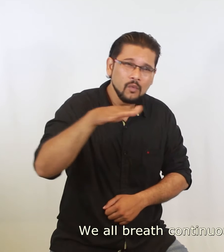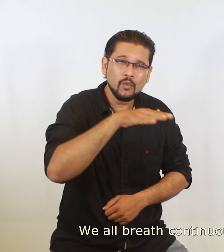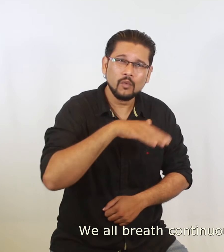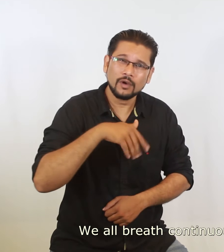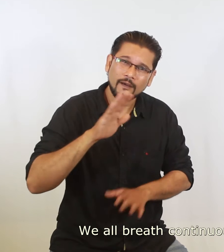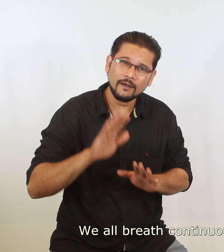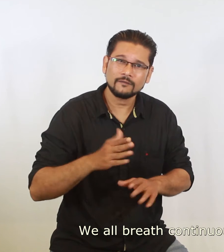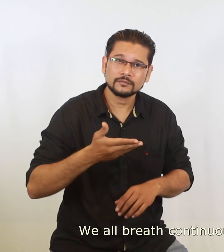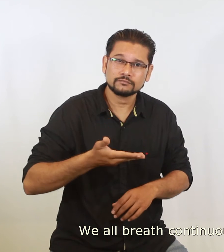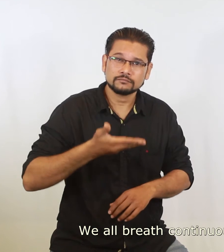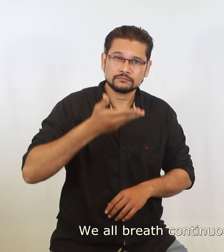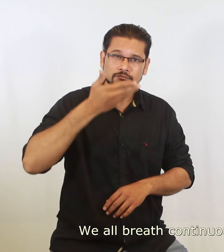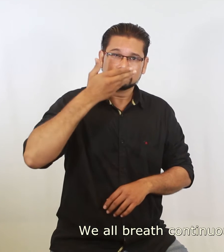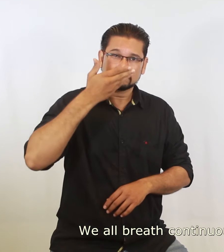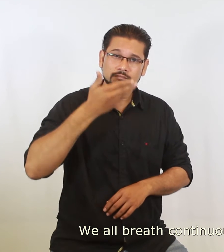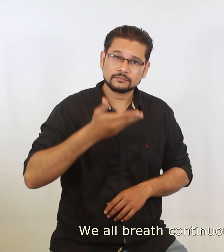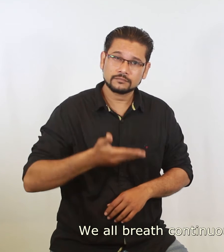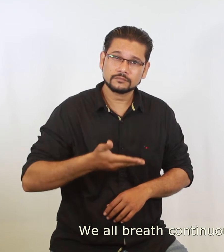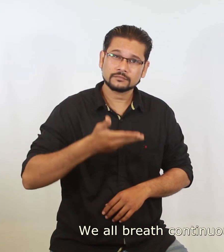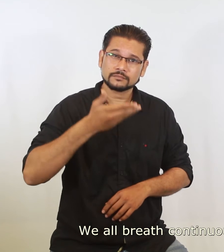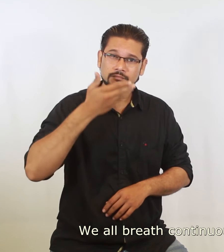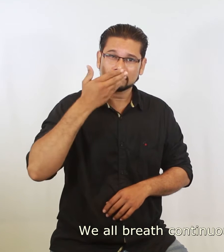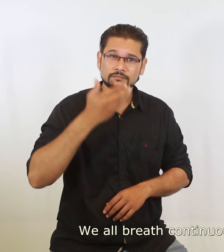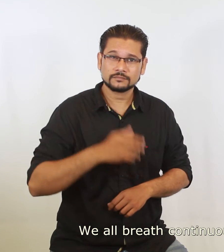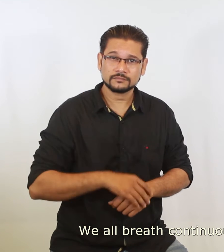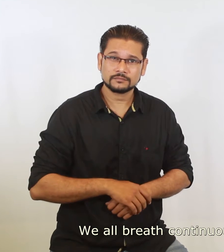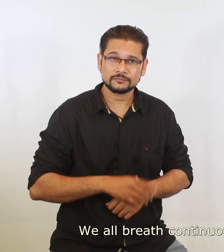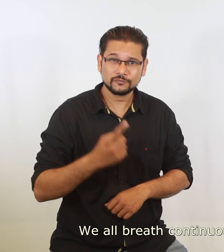We all breathe continuously, right?